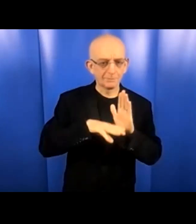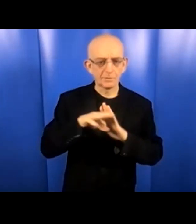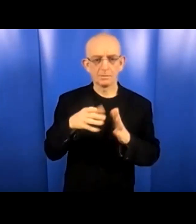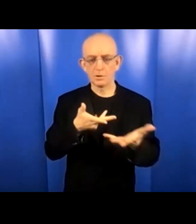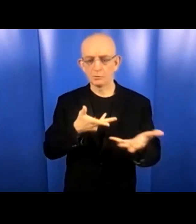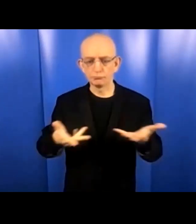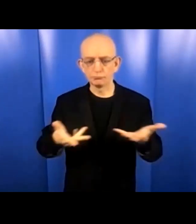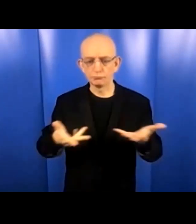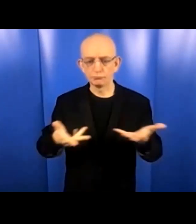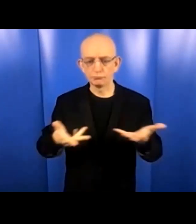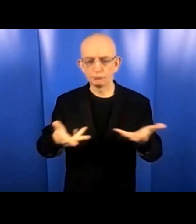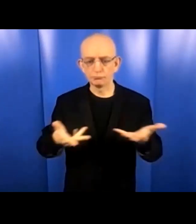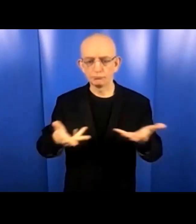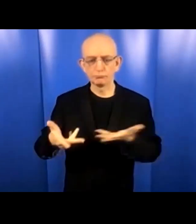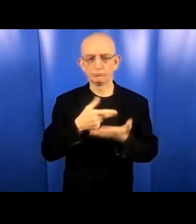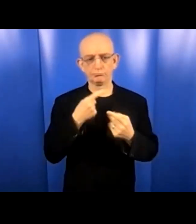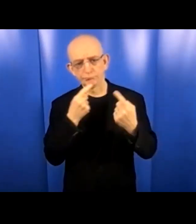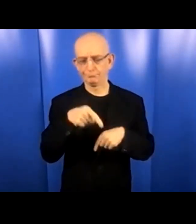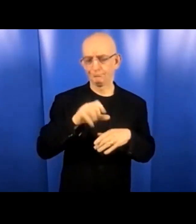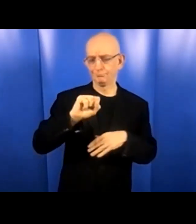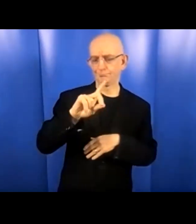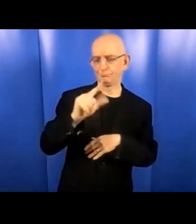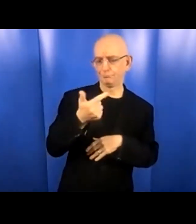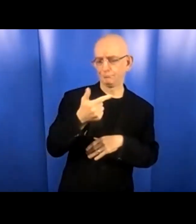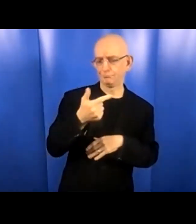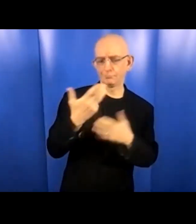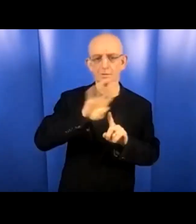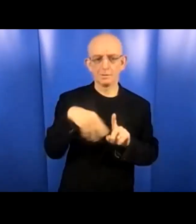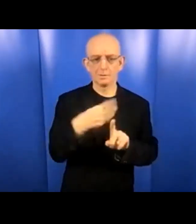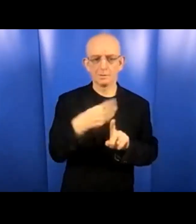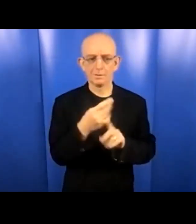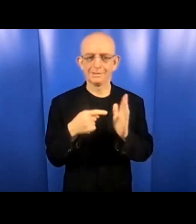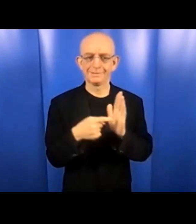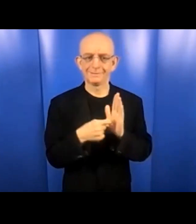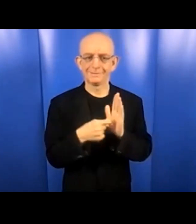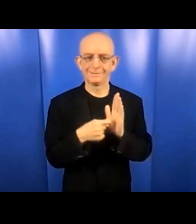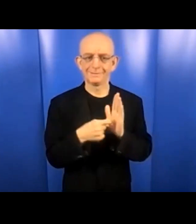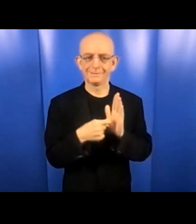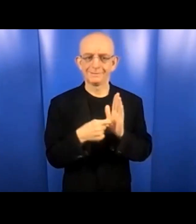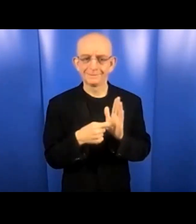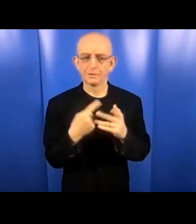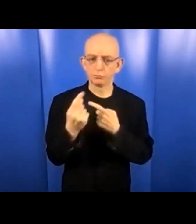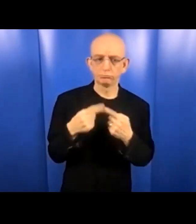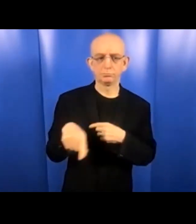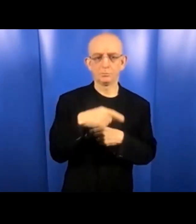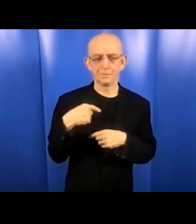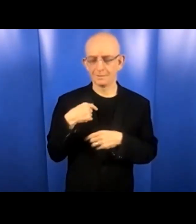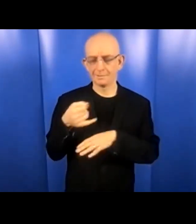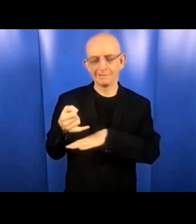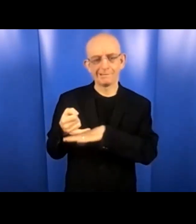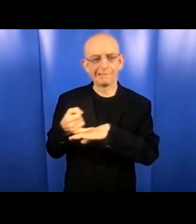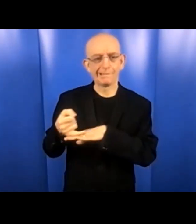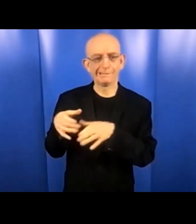that, when we talk about, in our case, the small islands developing states, in those discussions, in those